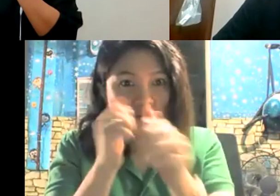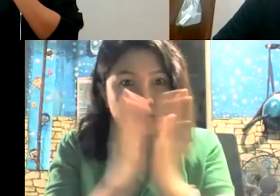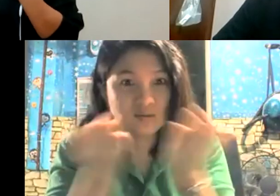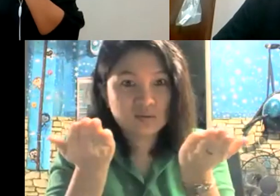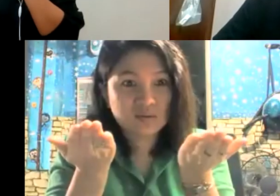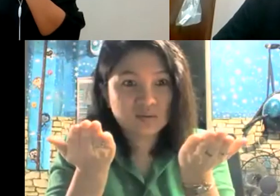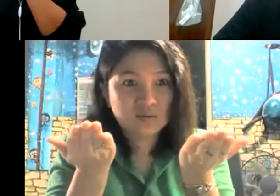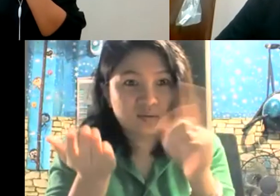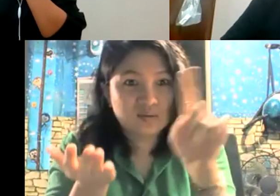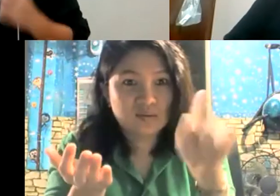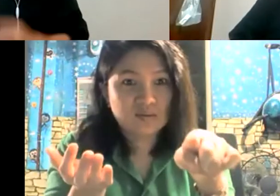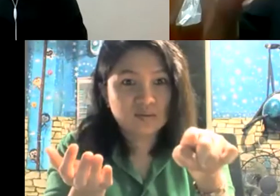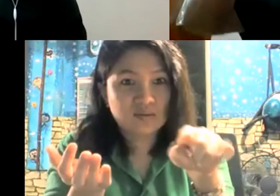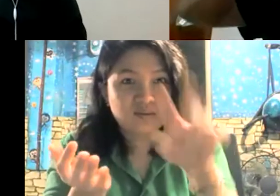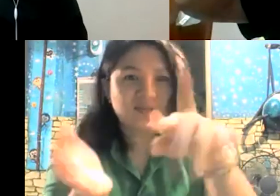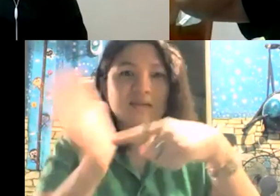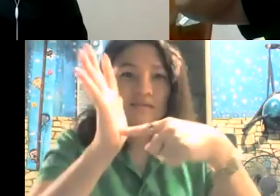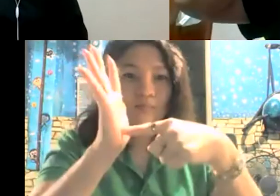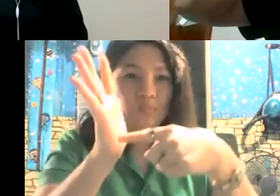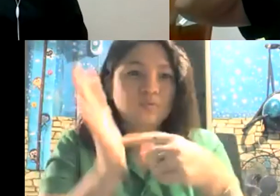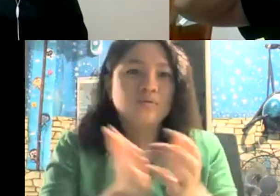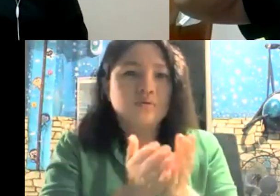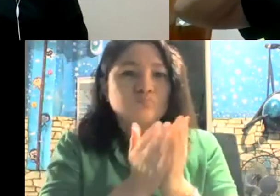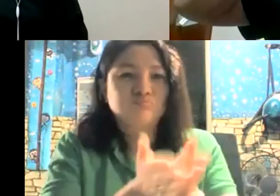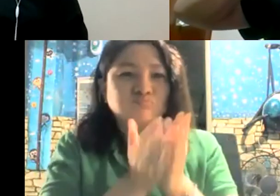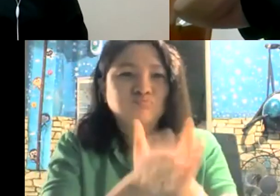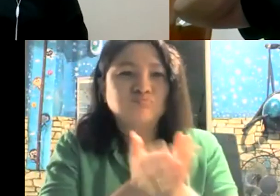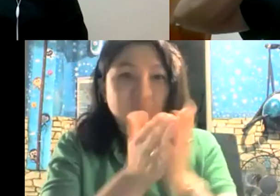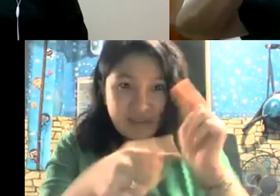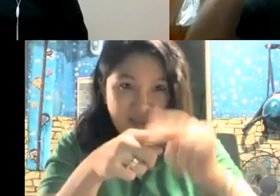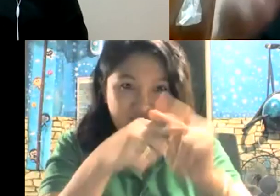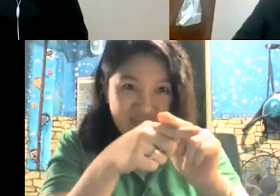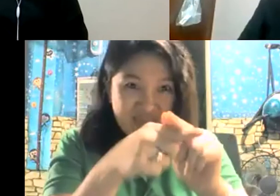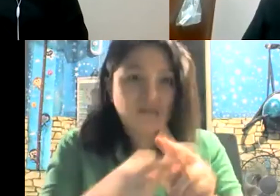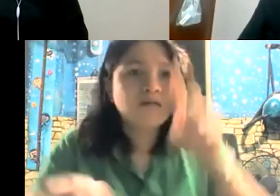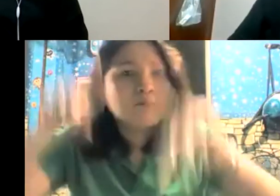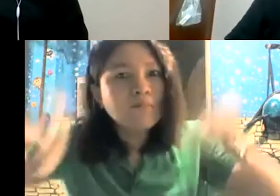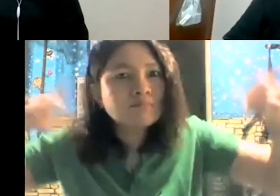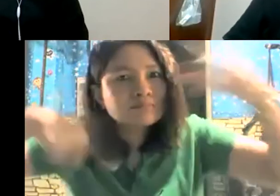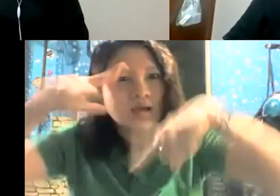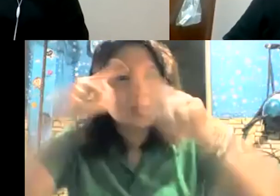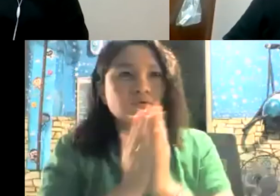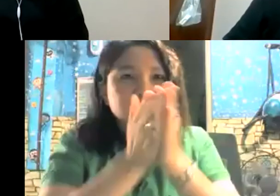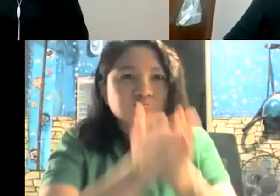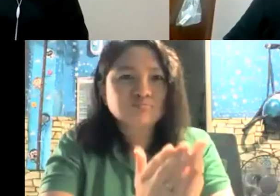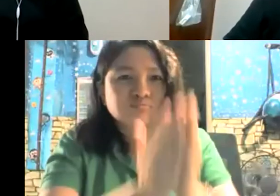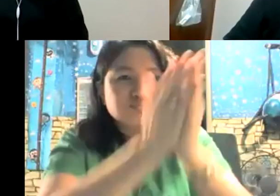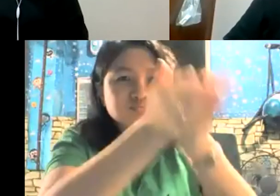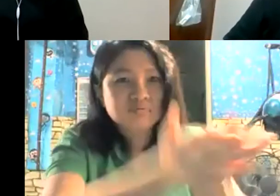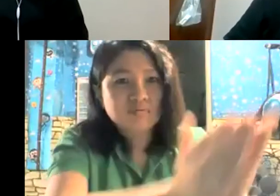in terms of categorizing it by noun and verb, do we have to do that first? So nouns